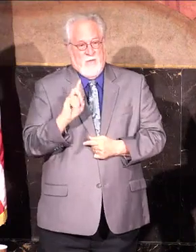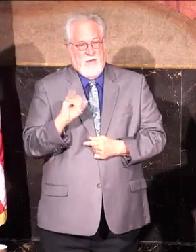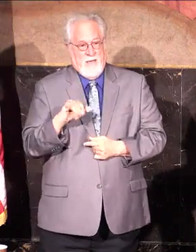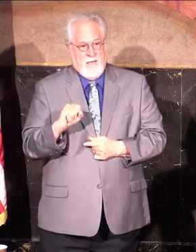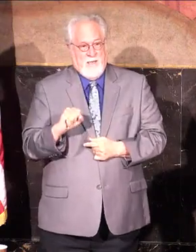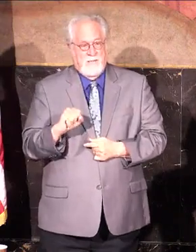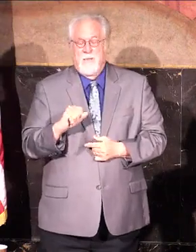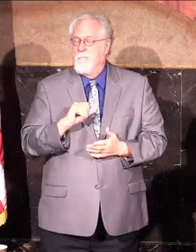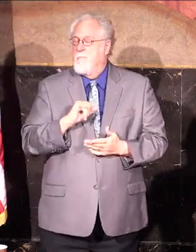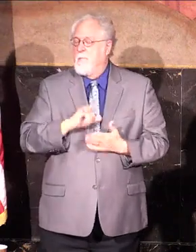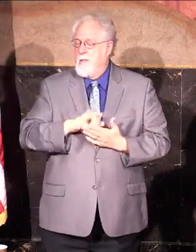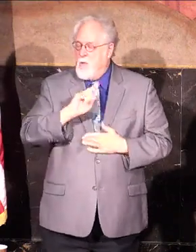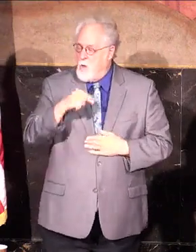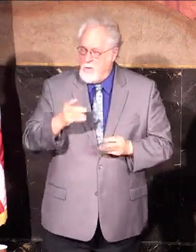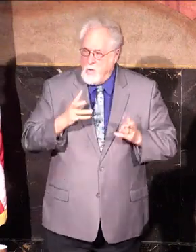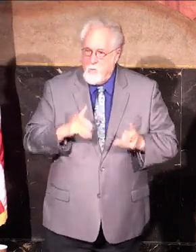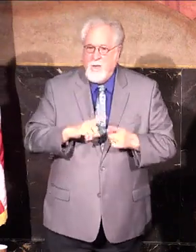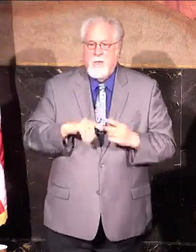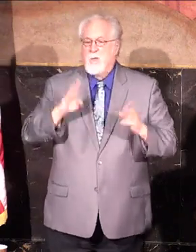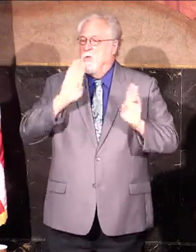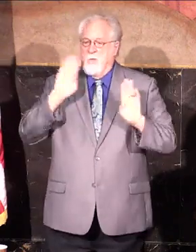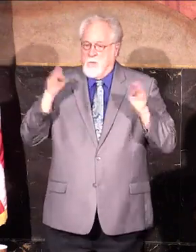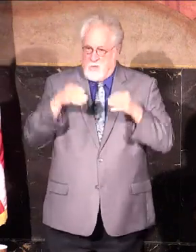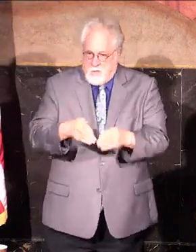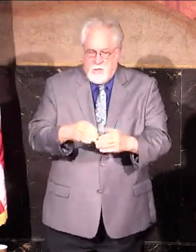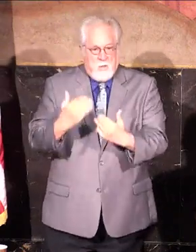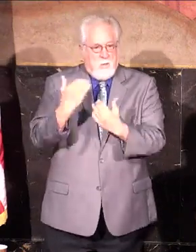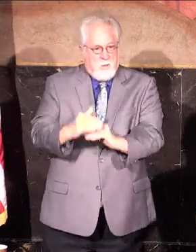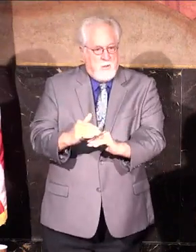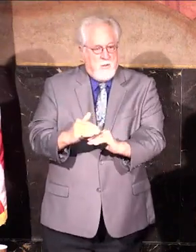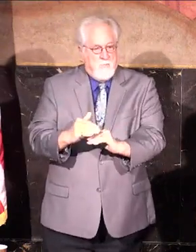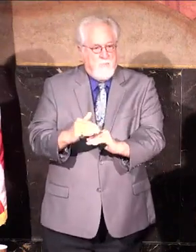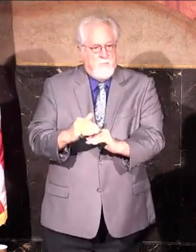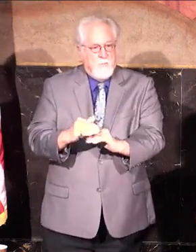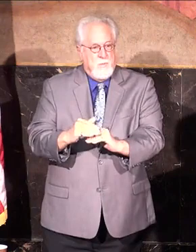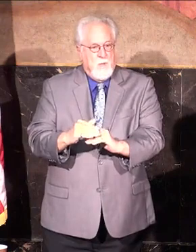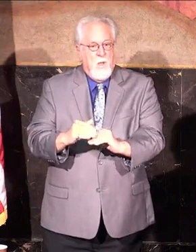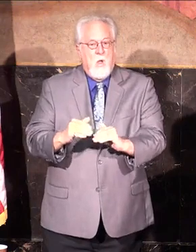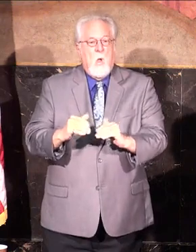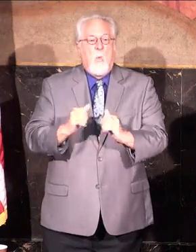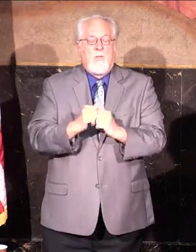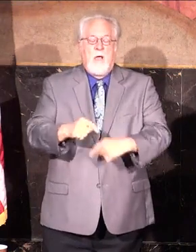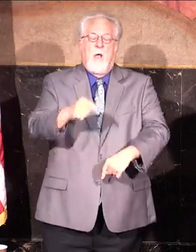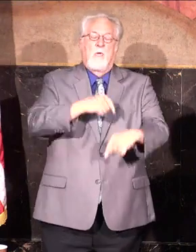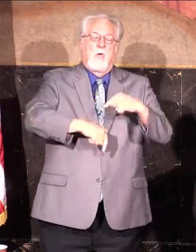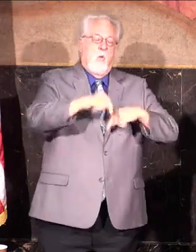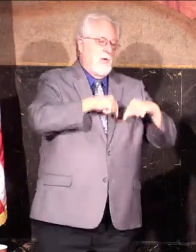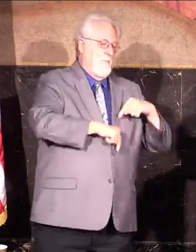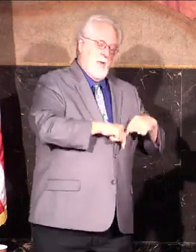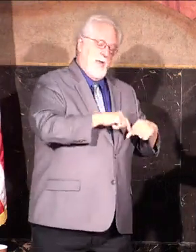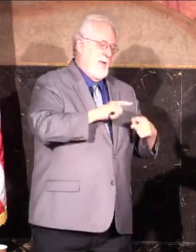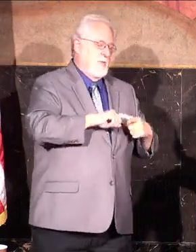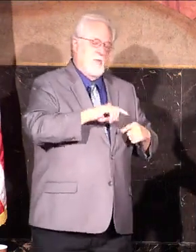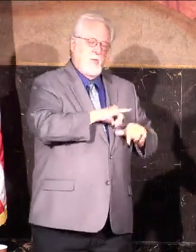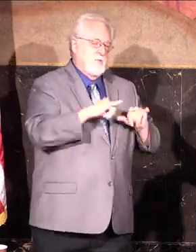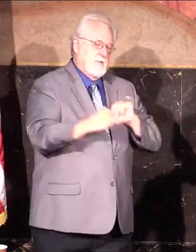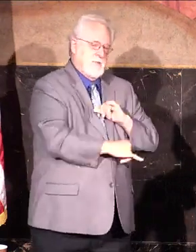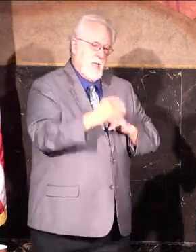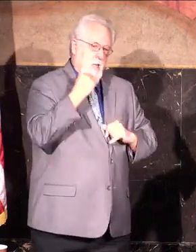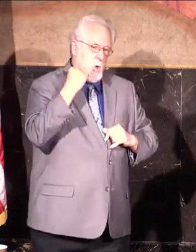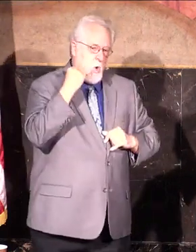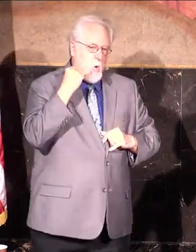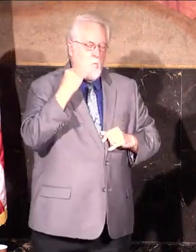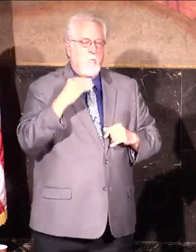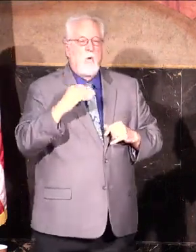only way to get back on top of this virus without going back to a stay-at-home order or to